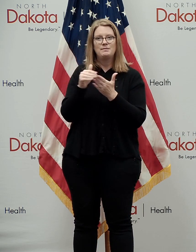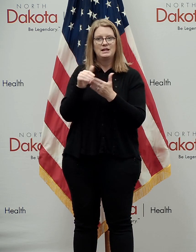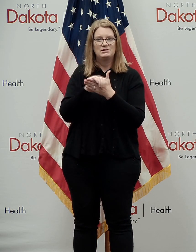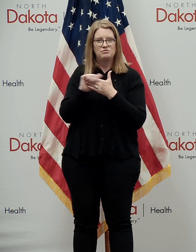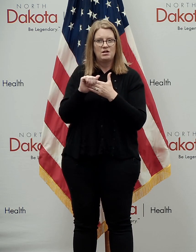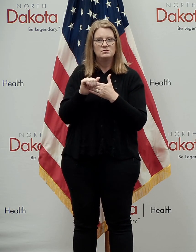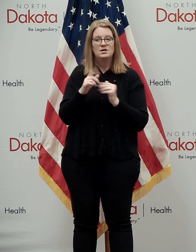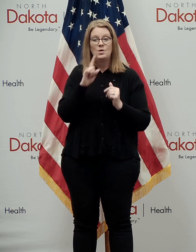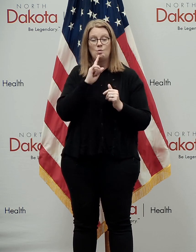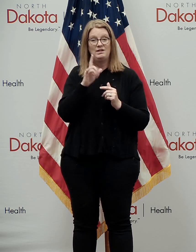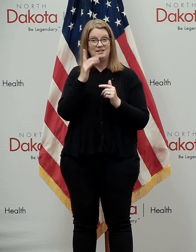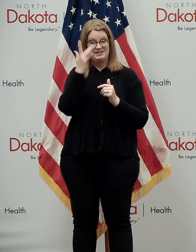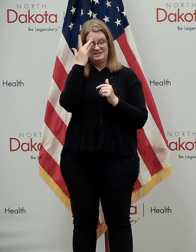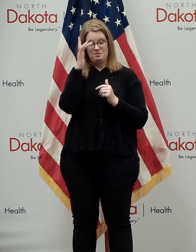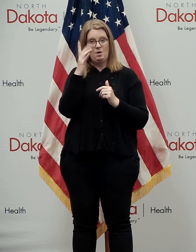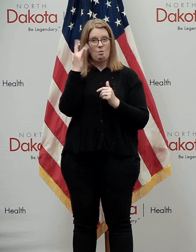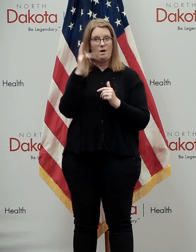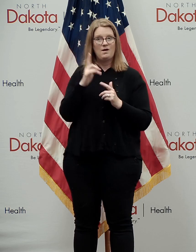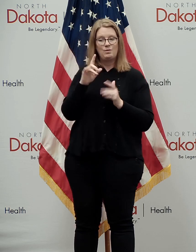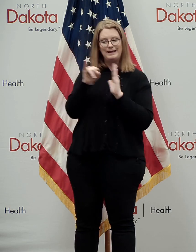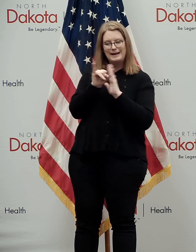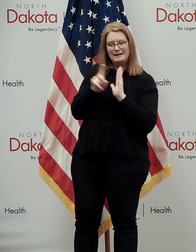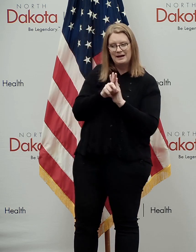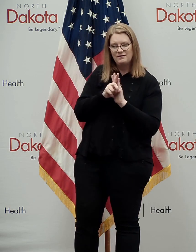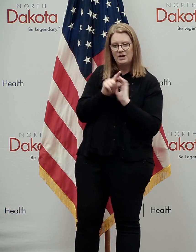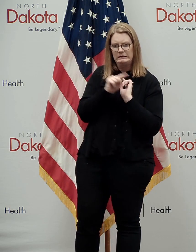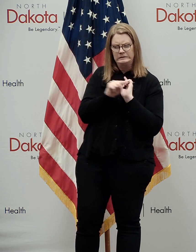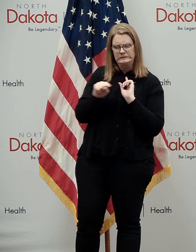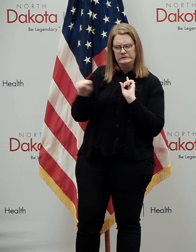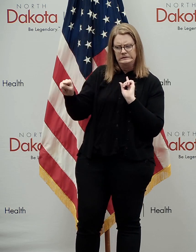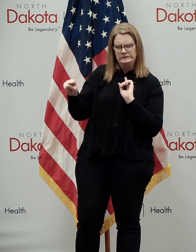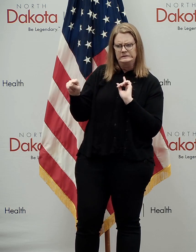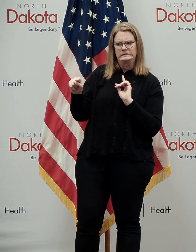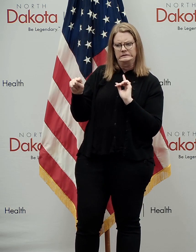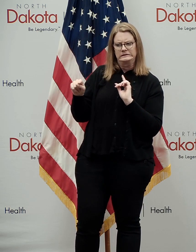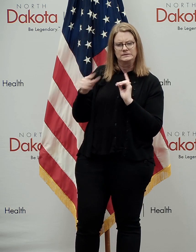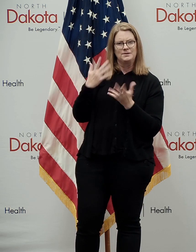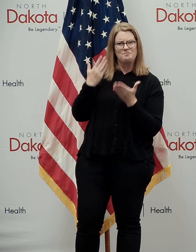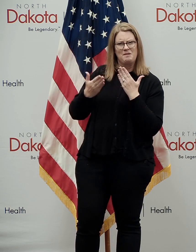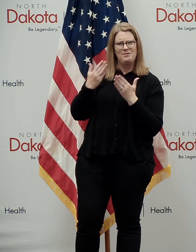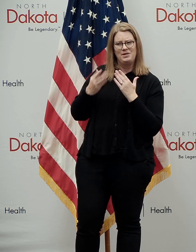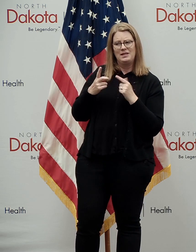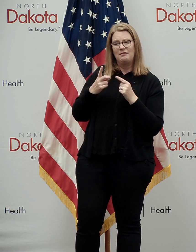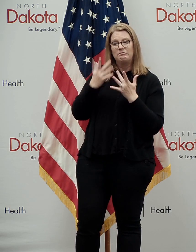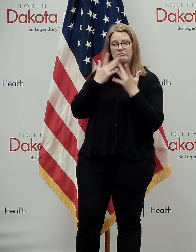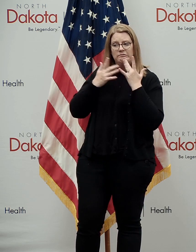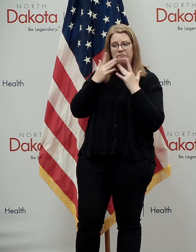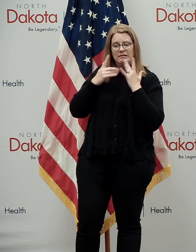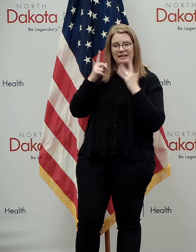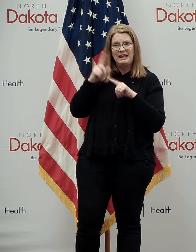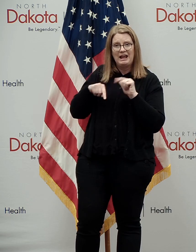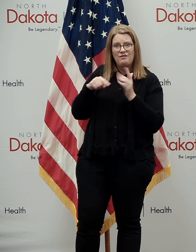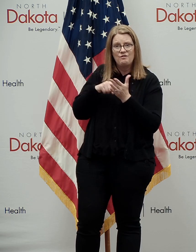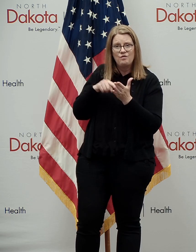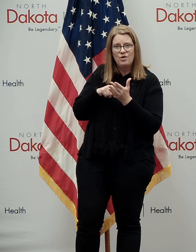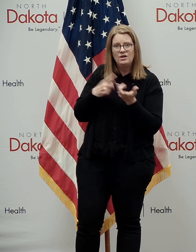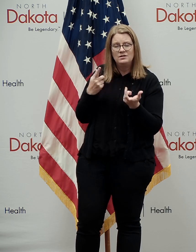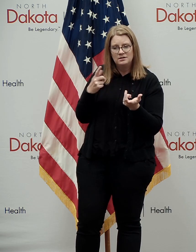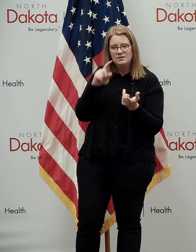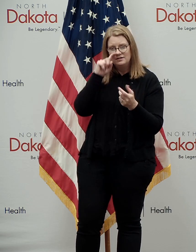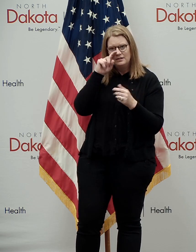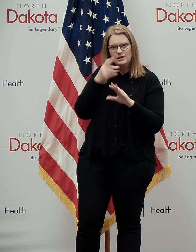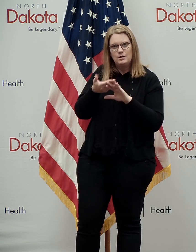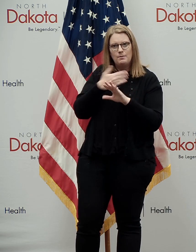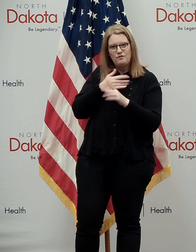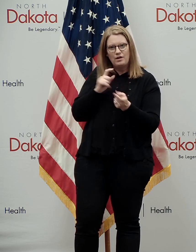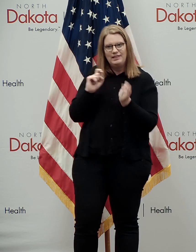targeted program to really identify those individuals that may fall out of the bottom of the housing market if for whatever reason. And so we're trying to catch people before